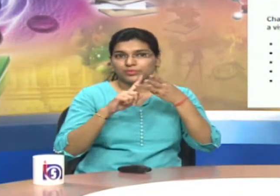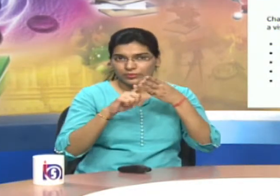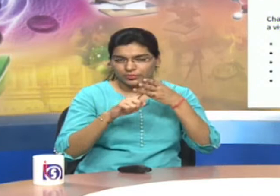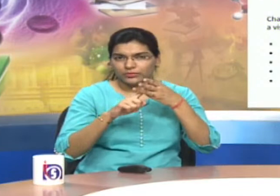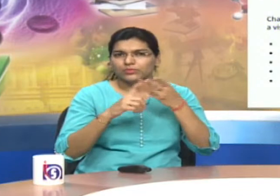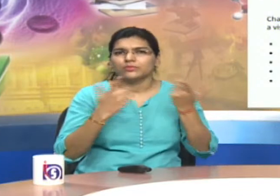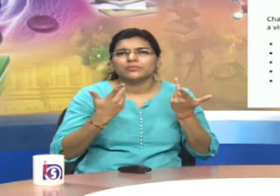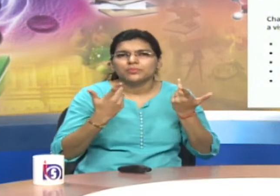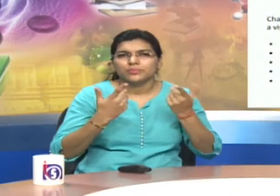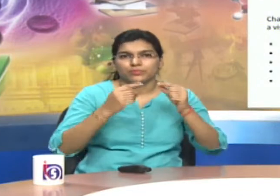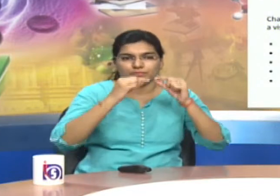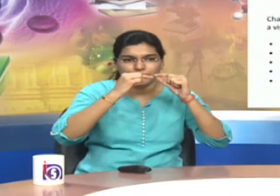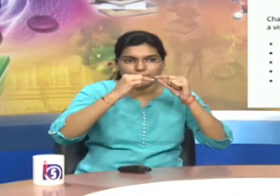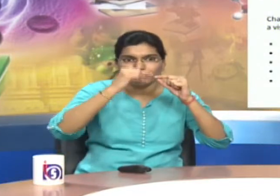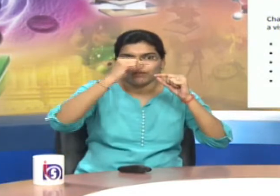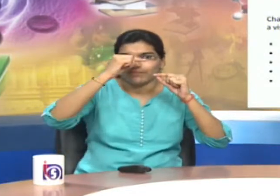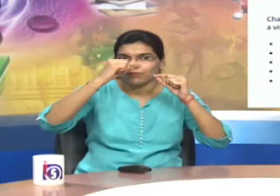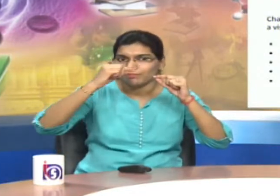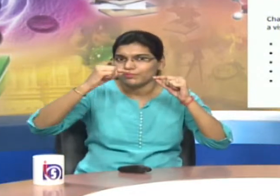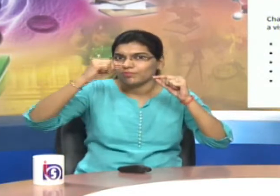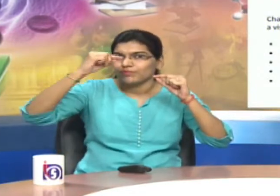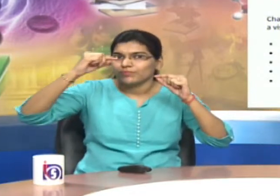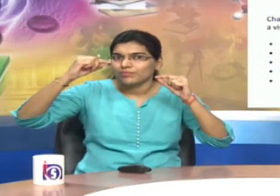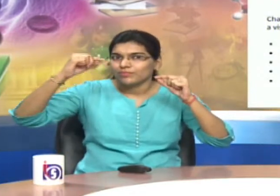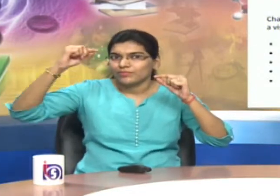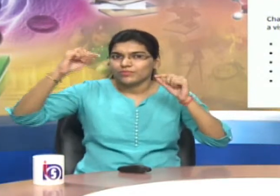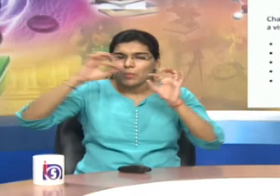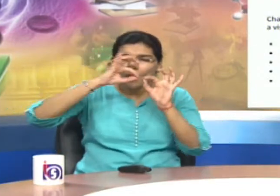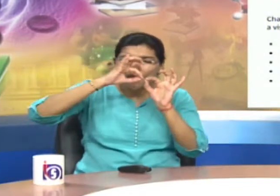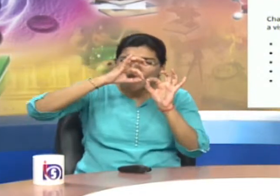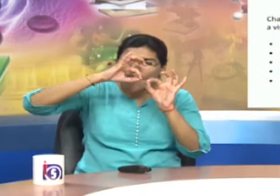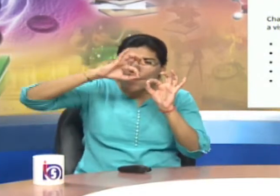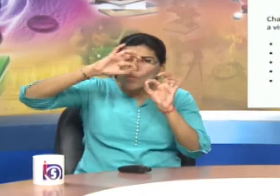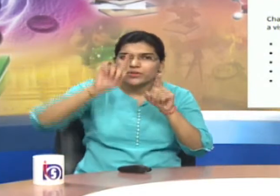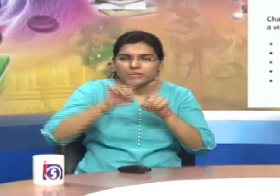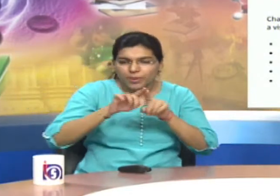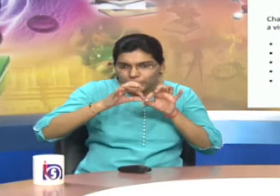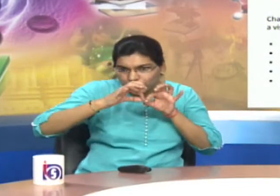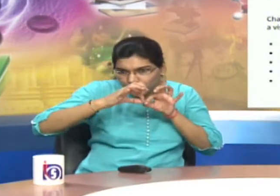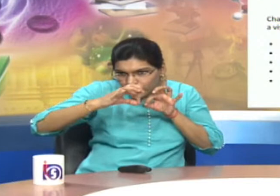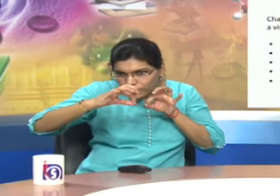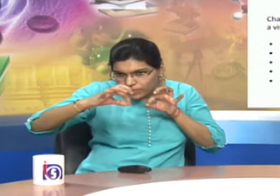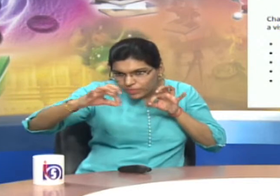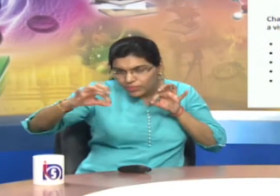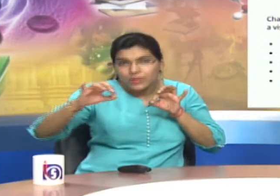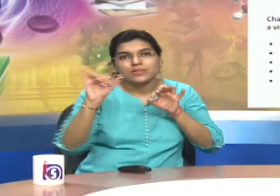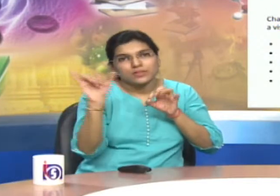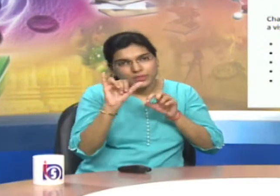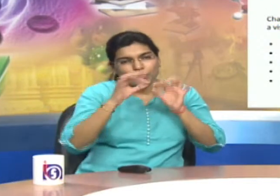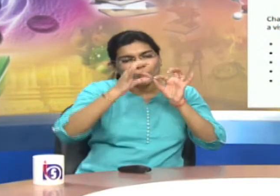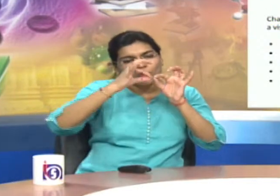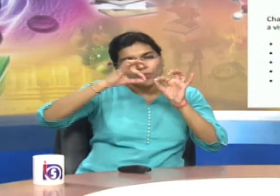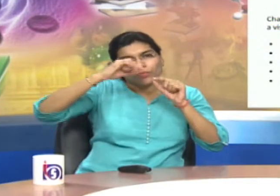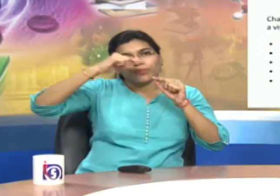line chart. The line chart has many lines. It is in the line